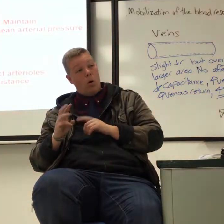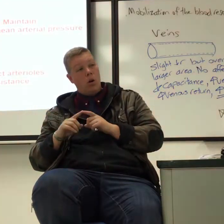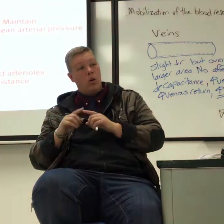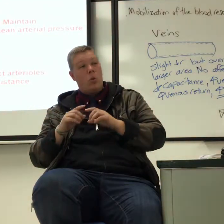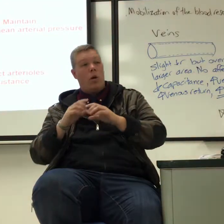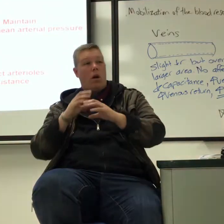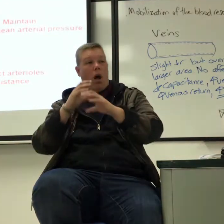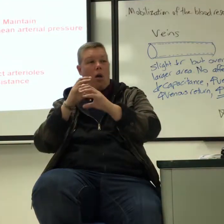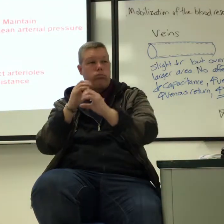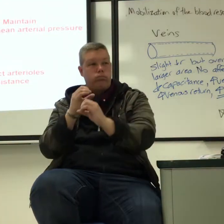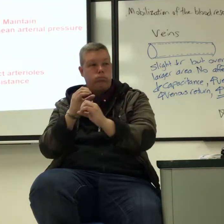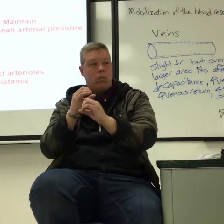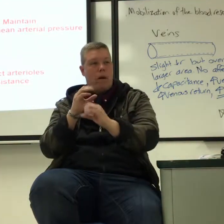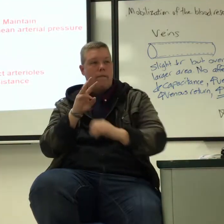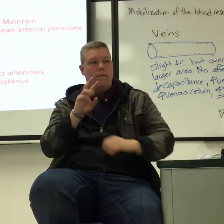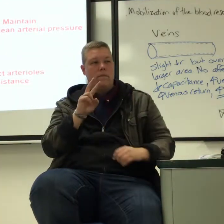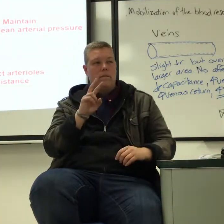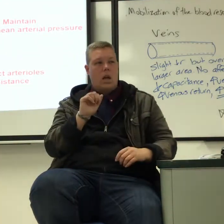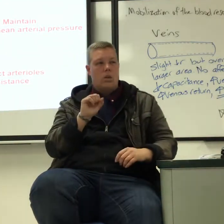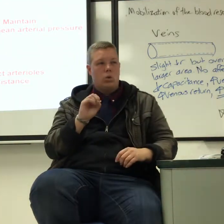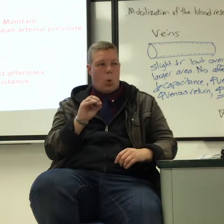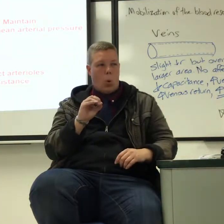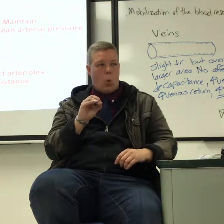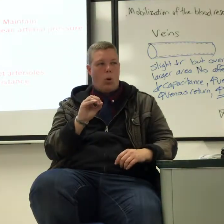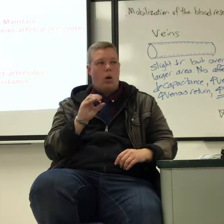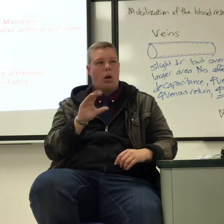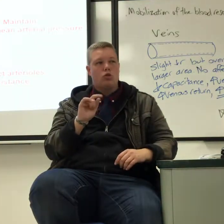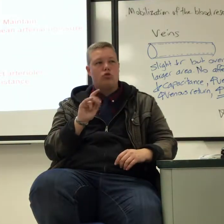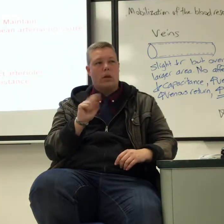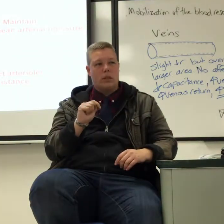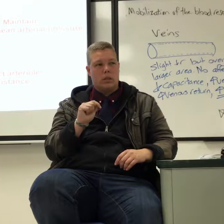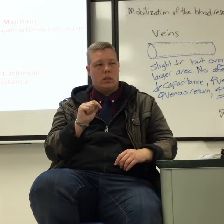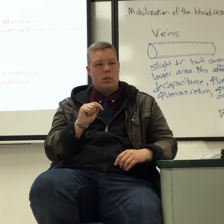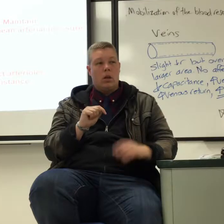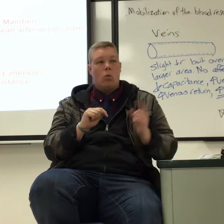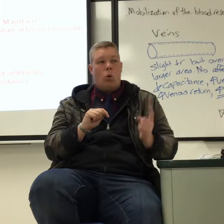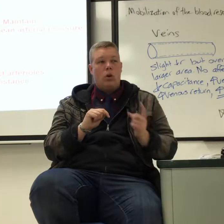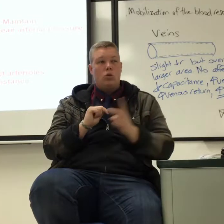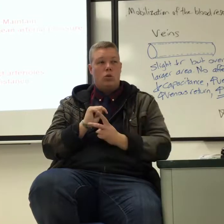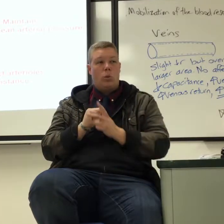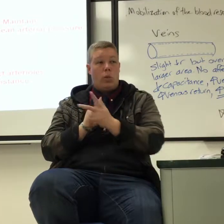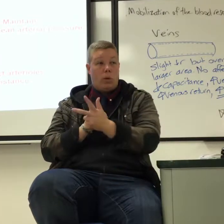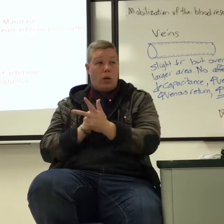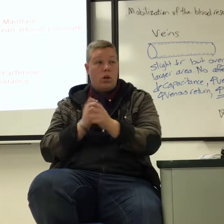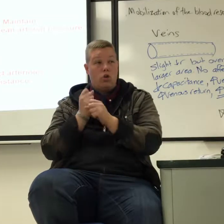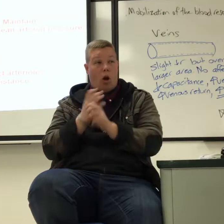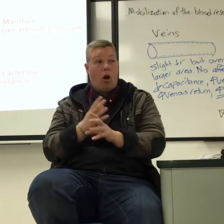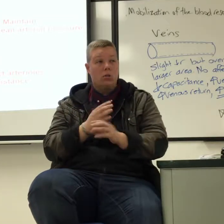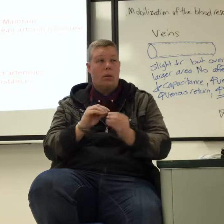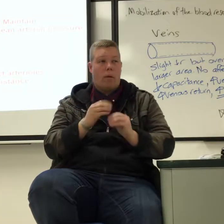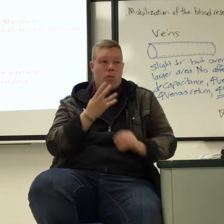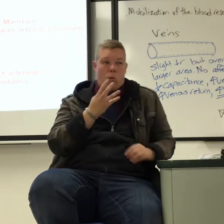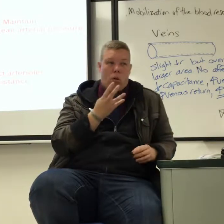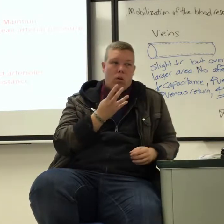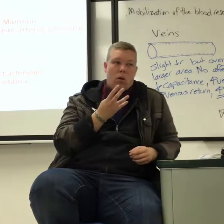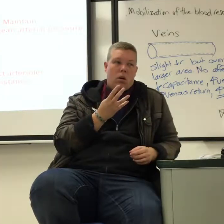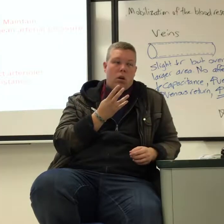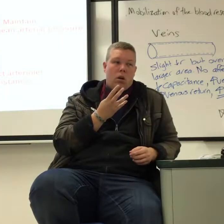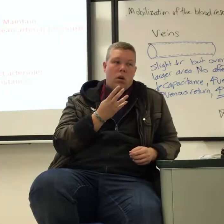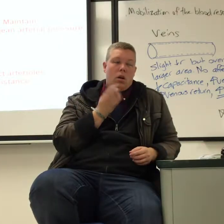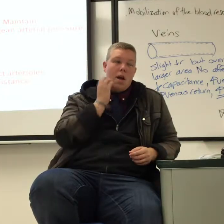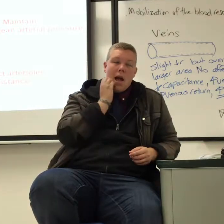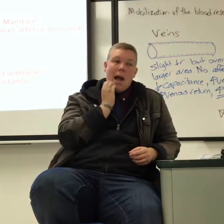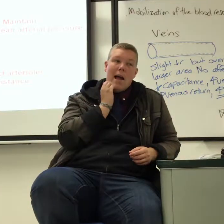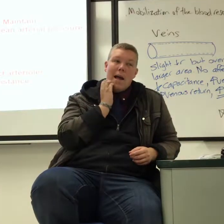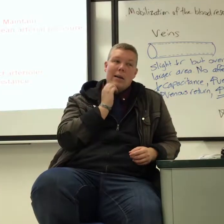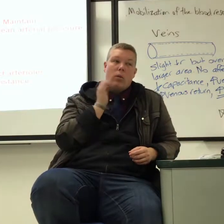here. 1, 2, and 3 cause 4. The whole point of the lecture is to teach students the